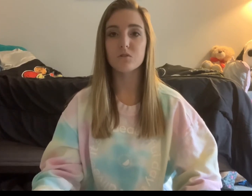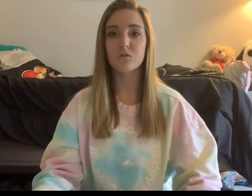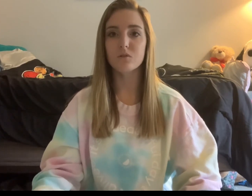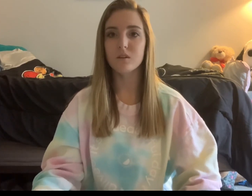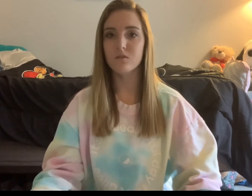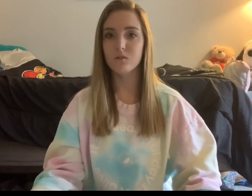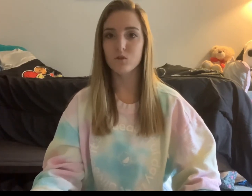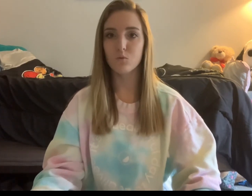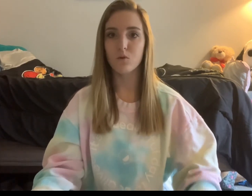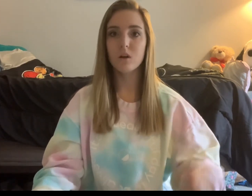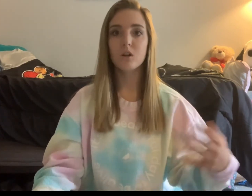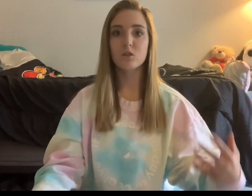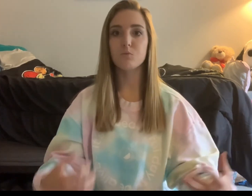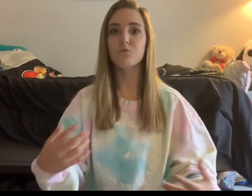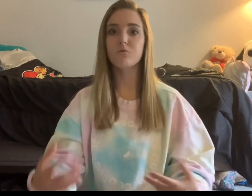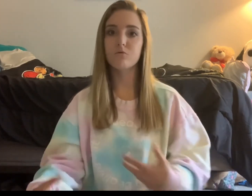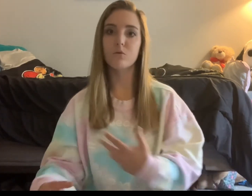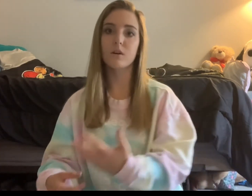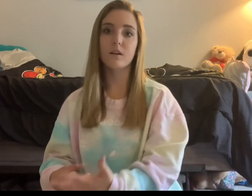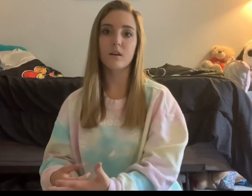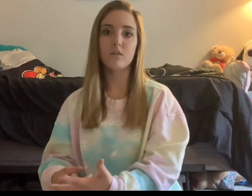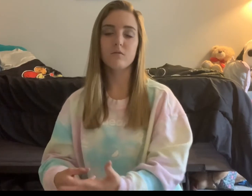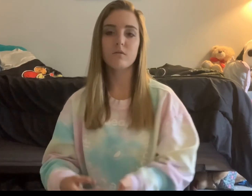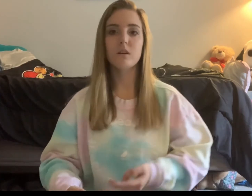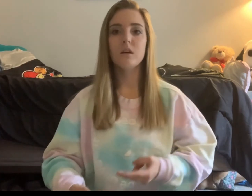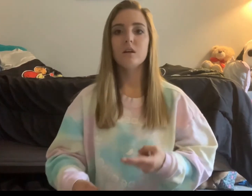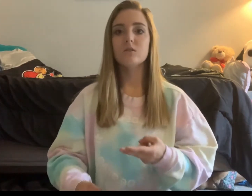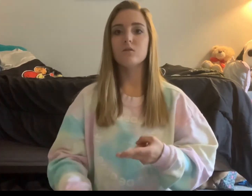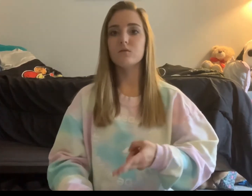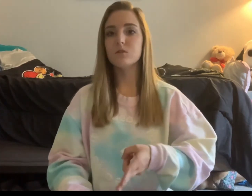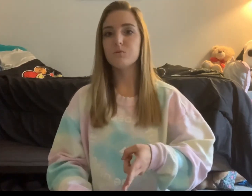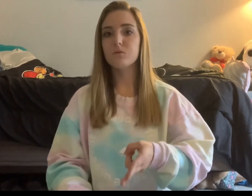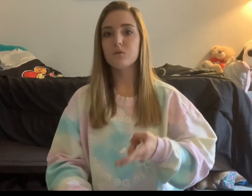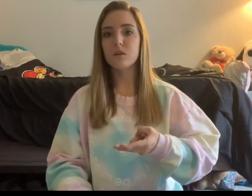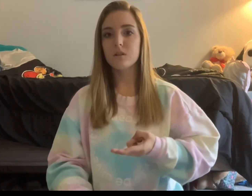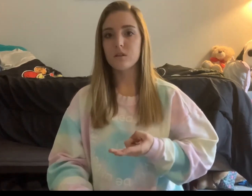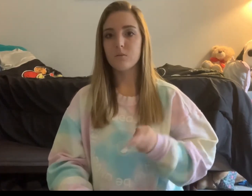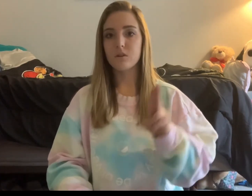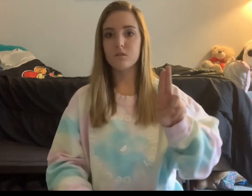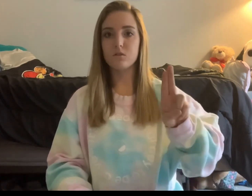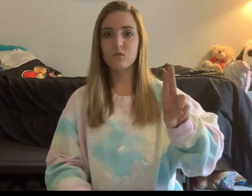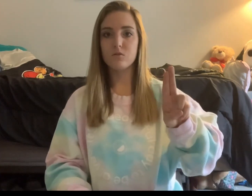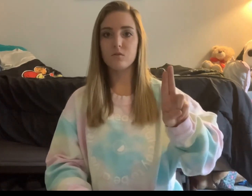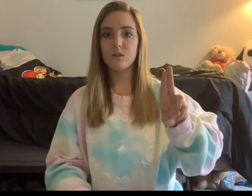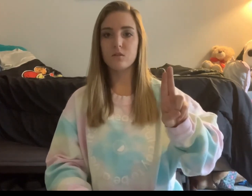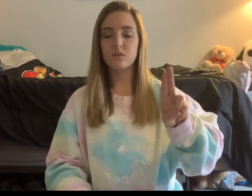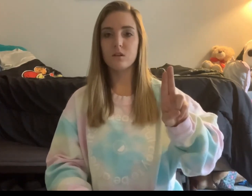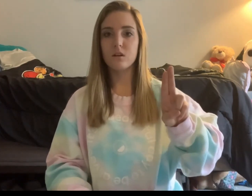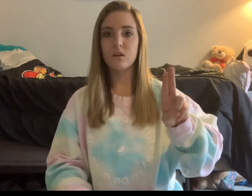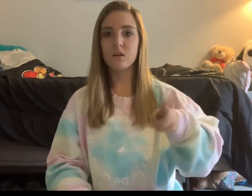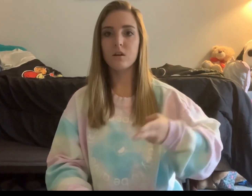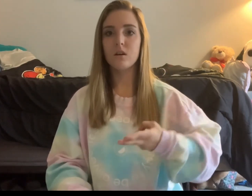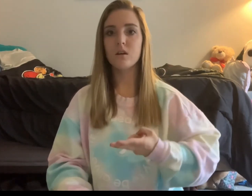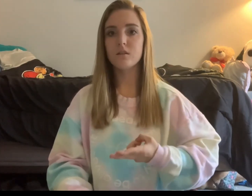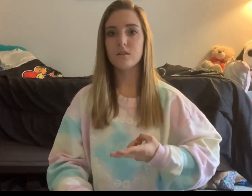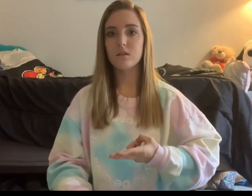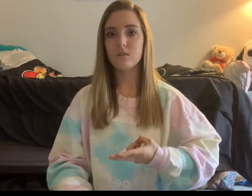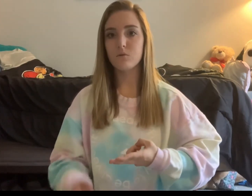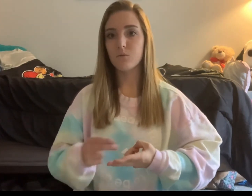the individual spoon, fork, knife. So for spoon, your non-dominant is your two fingers with your palm